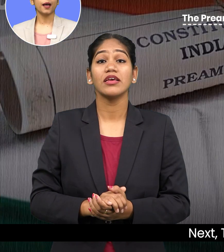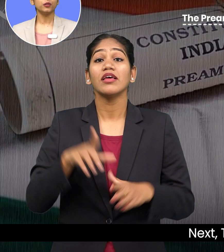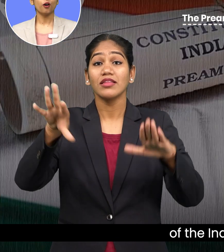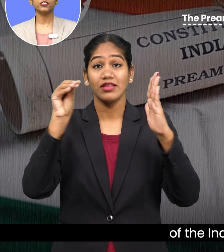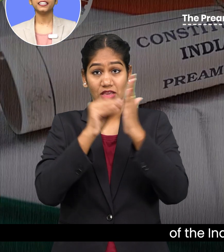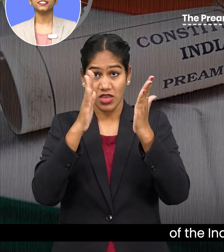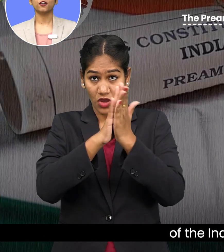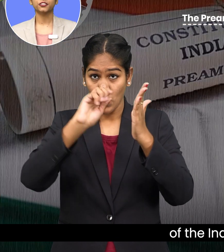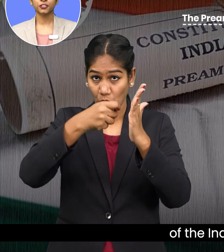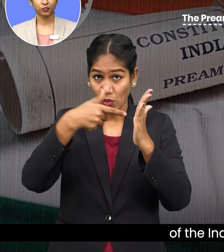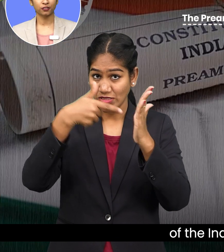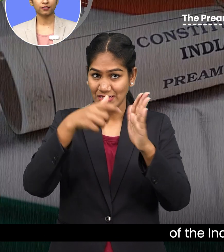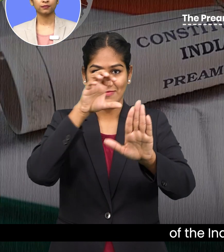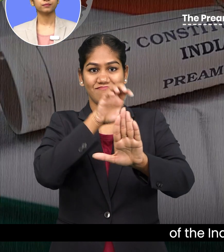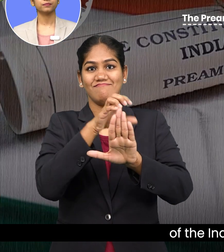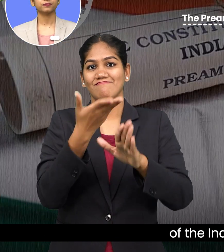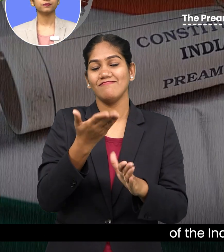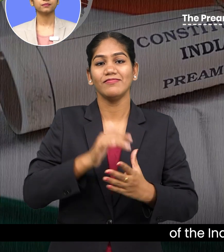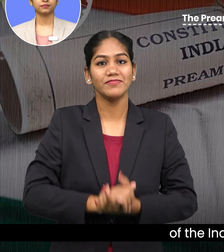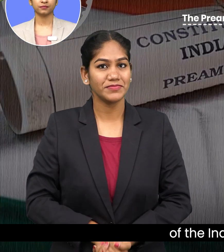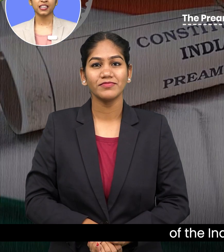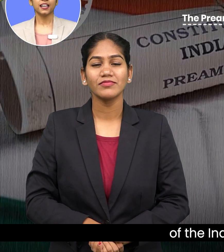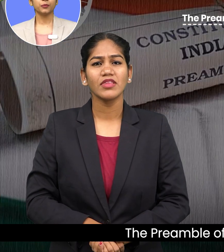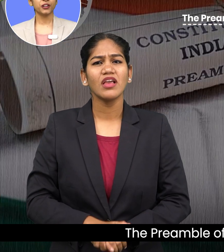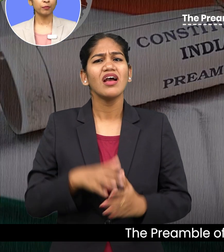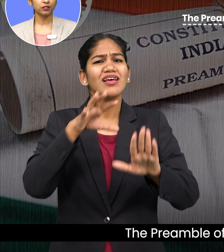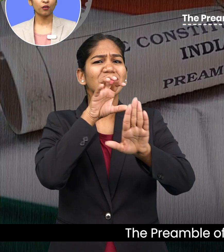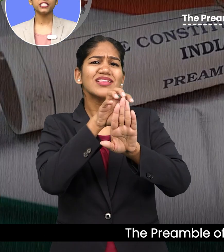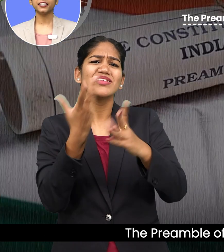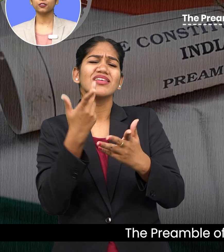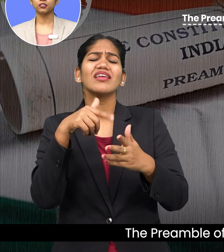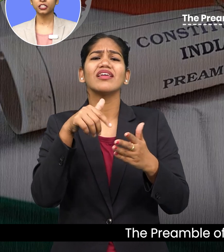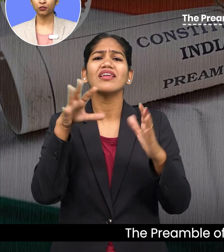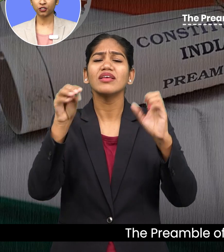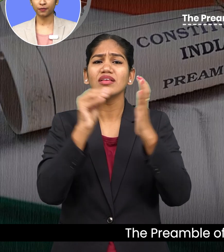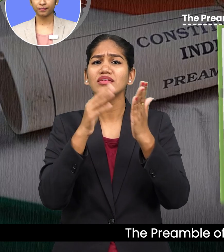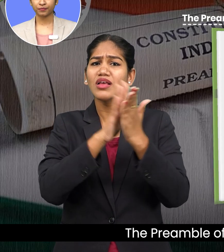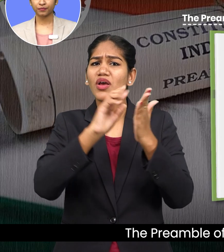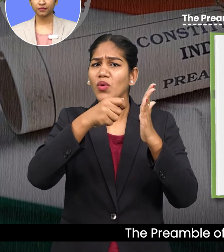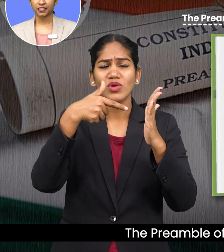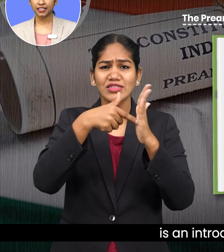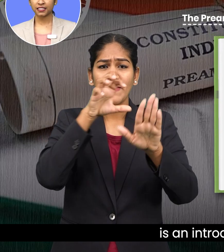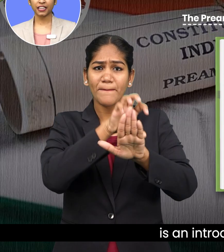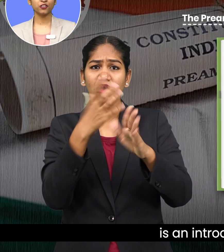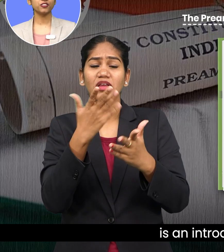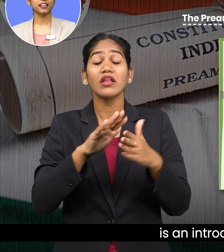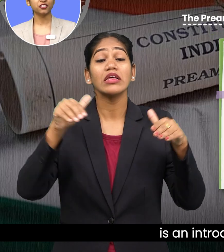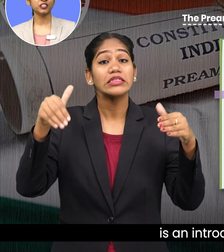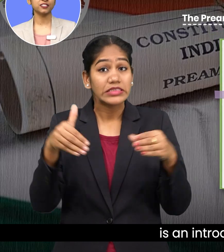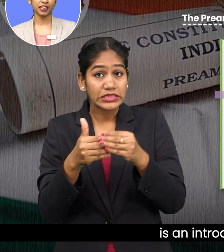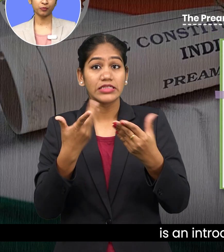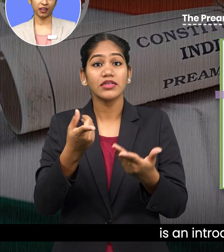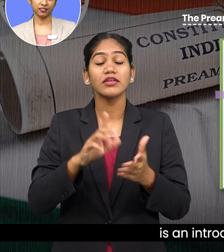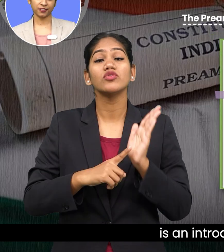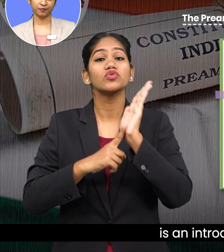The Preamble of the Indian Constitution. The Preamble of the Indian Constitution is an